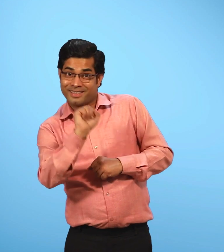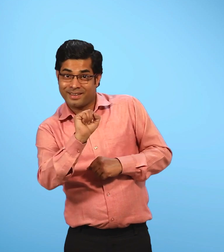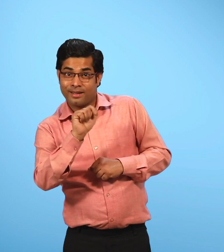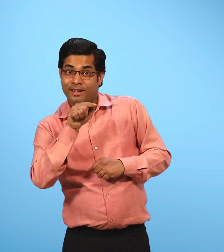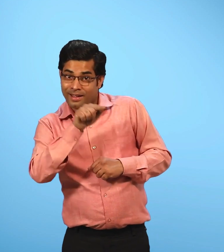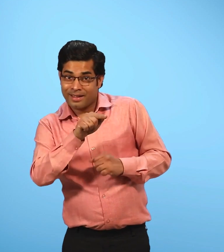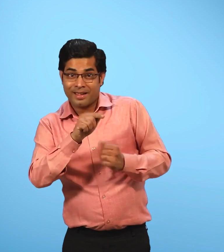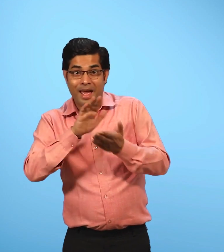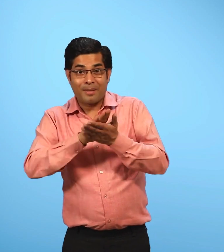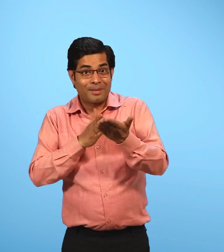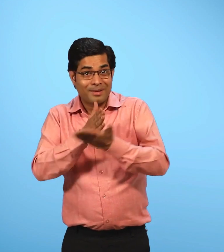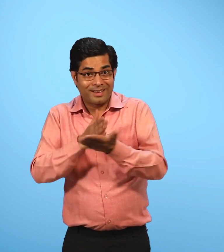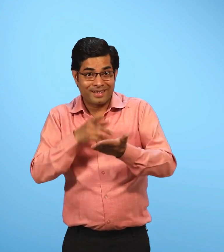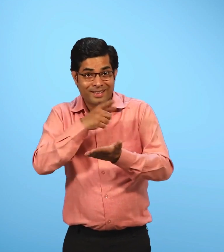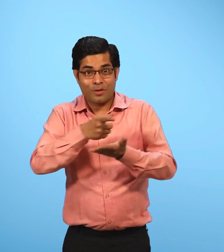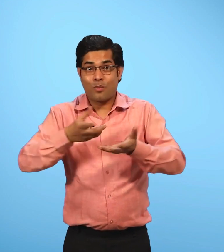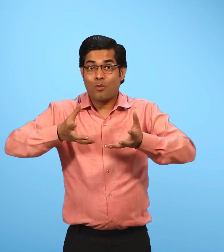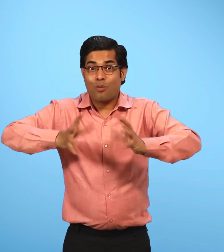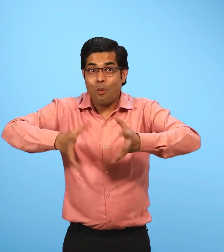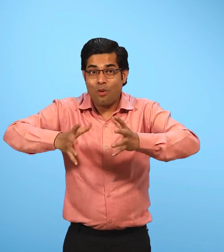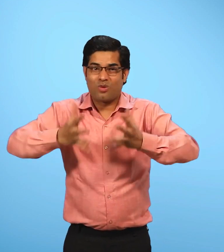6. I wrote the letter.